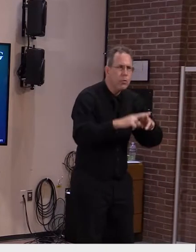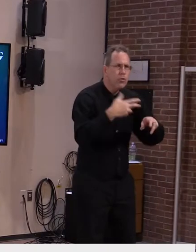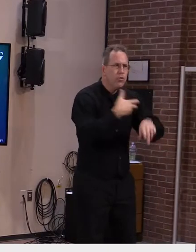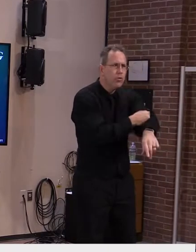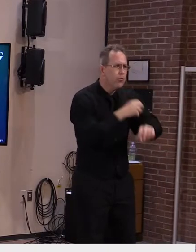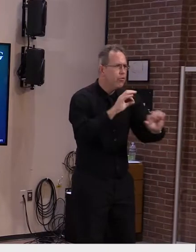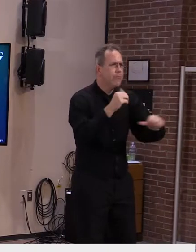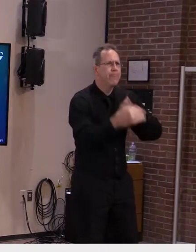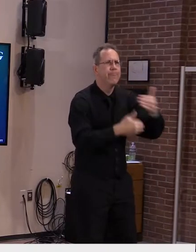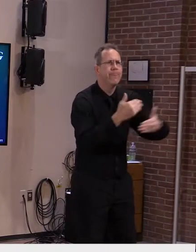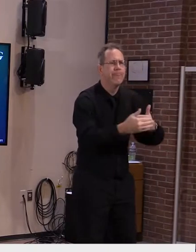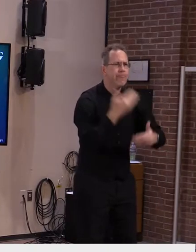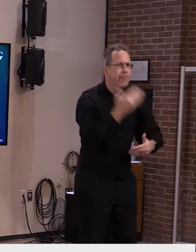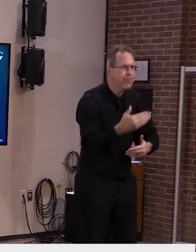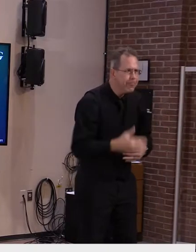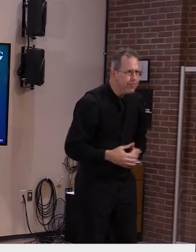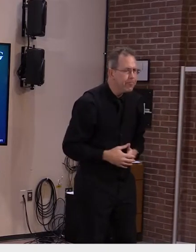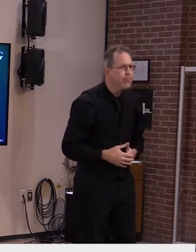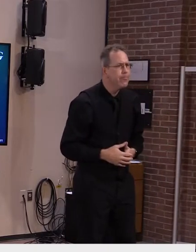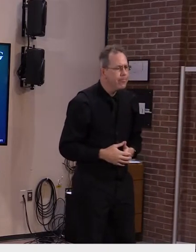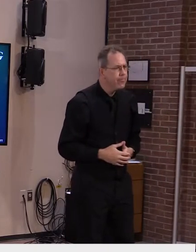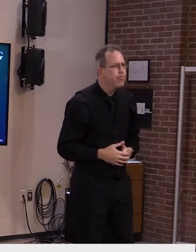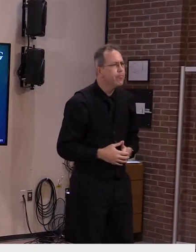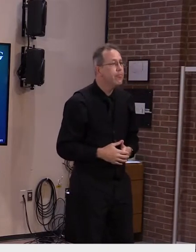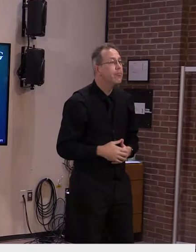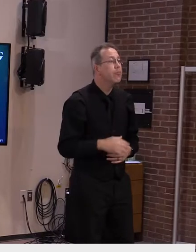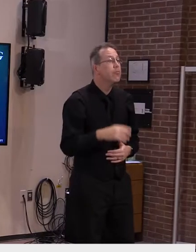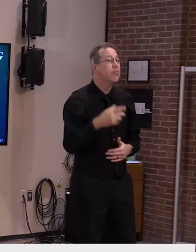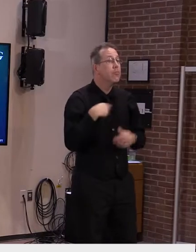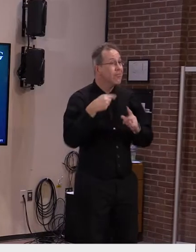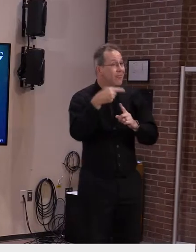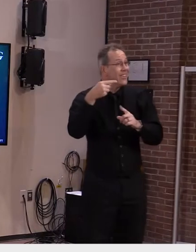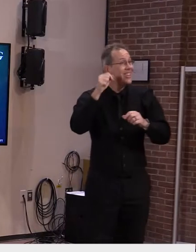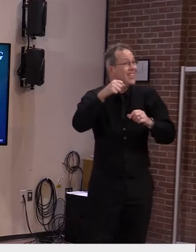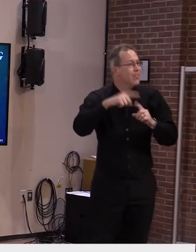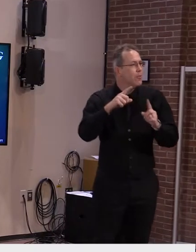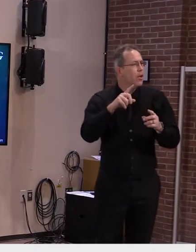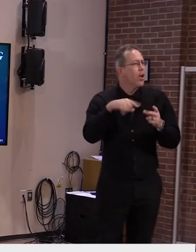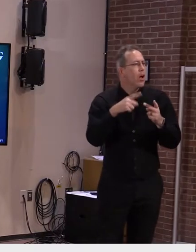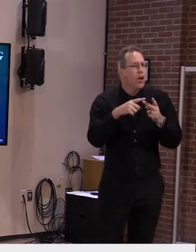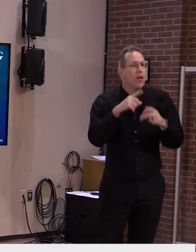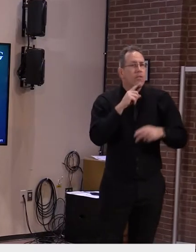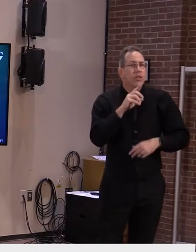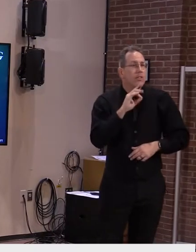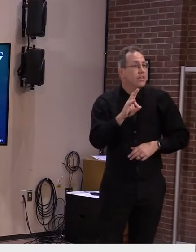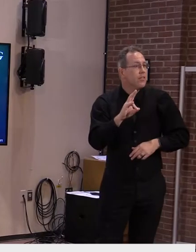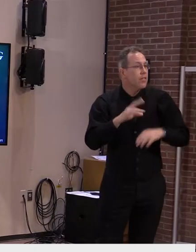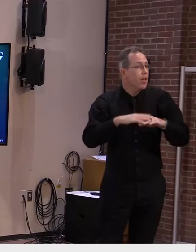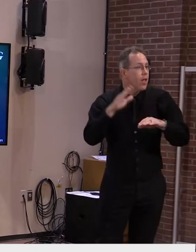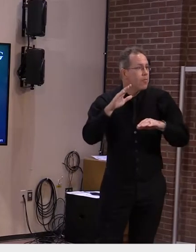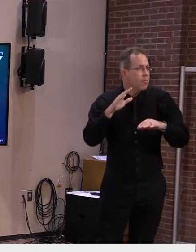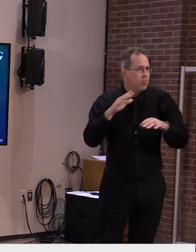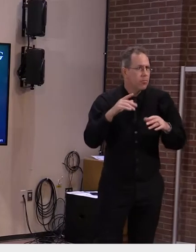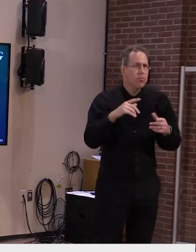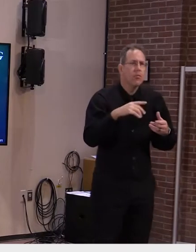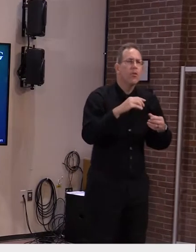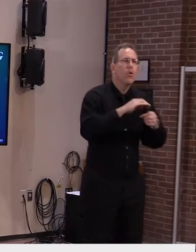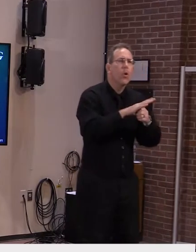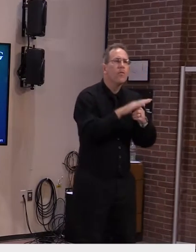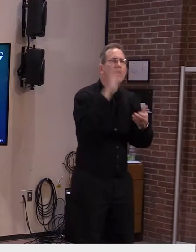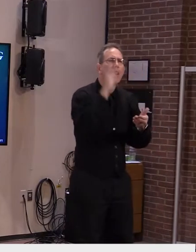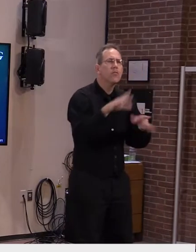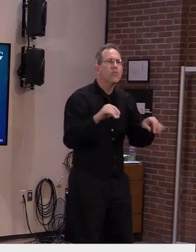impact of lower case counts among those 65 and older as boosters increase in that age